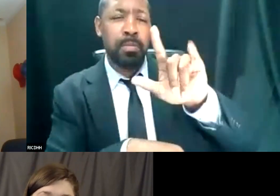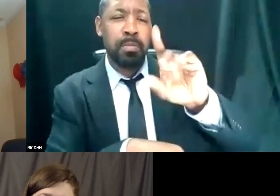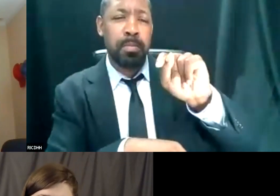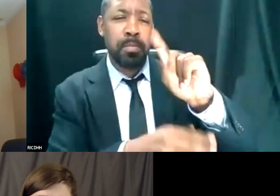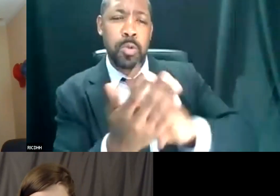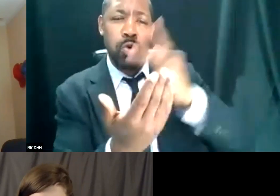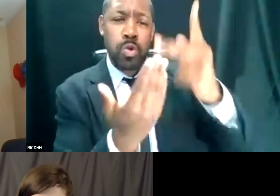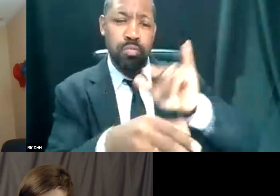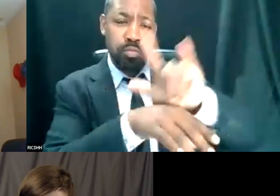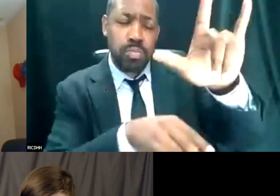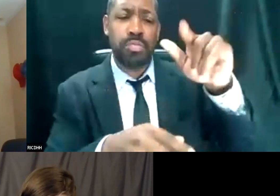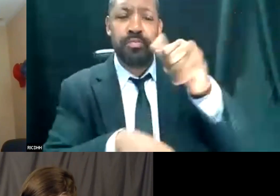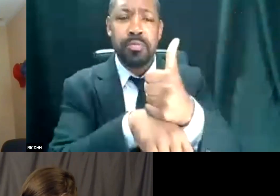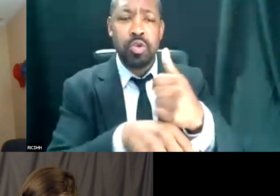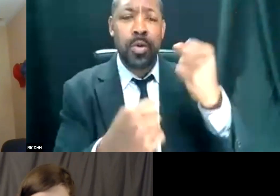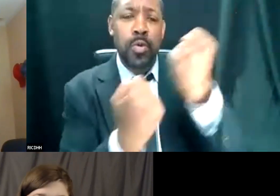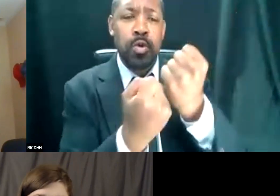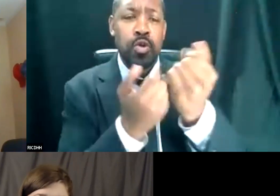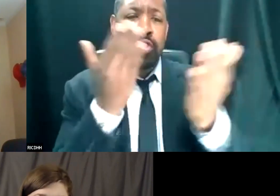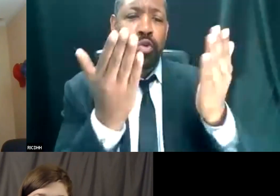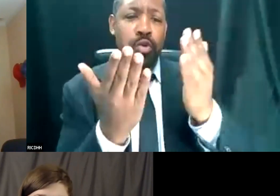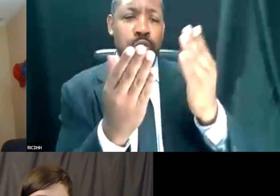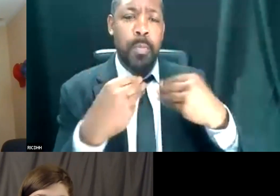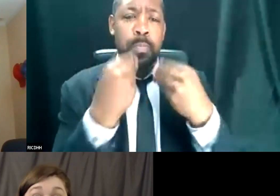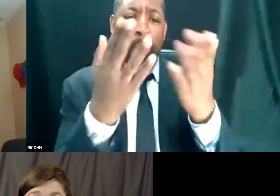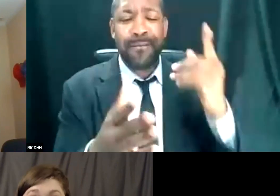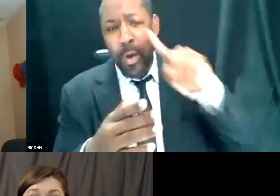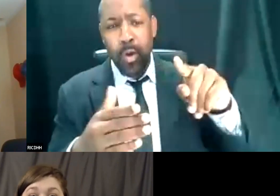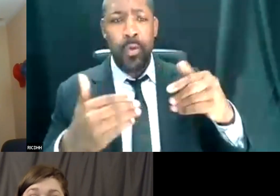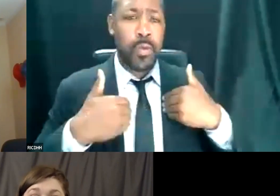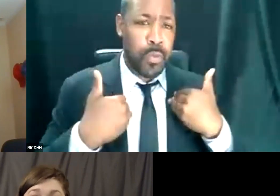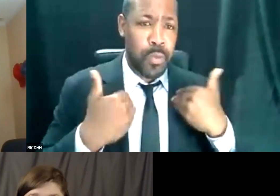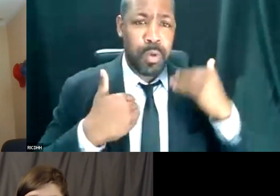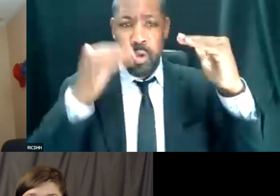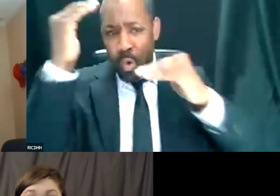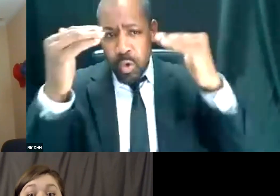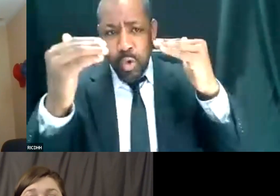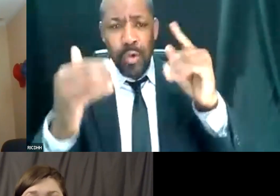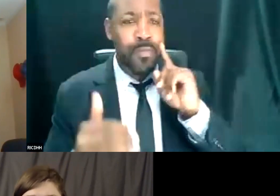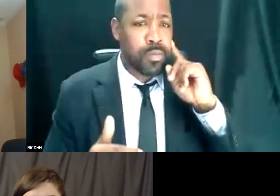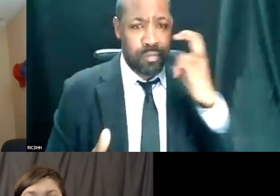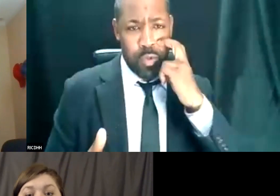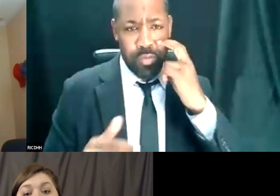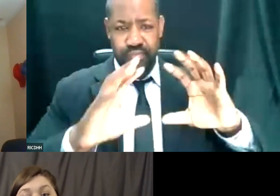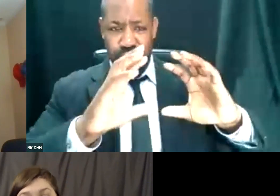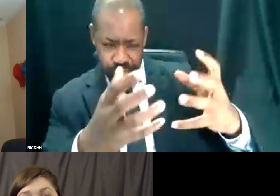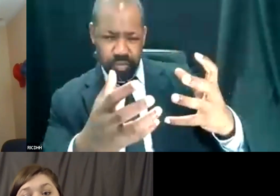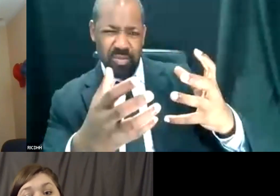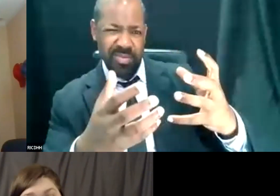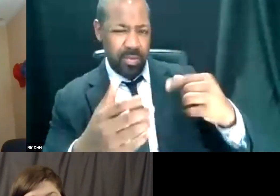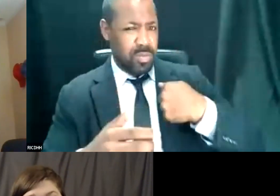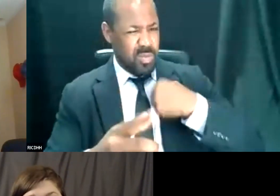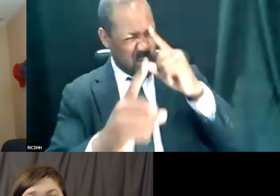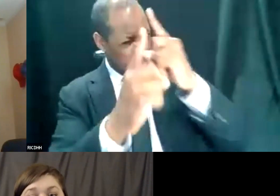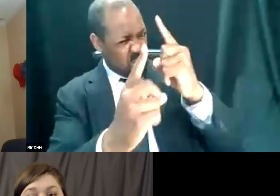on The Helen Keller National Center. Thank you. The Helen Keller National Center for that FIGHT program for adults,